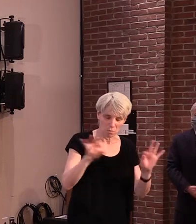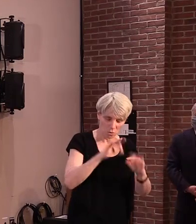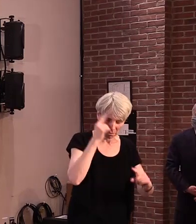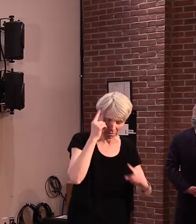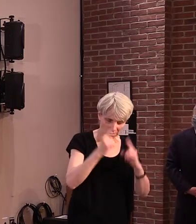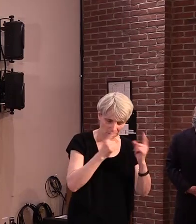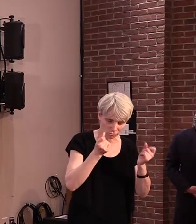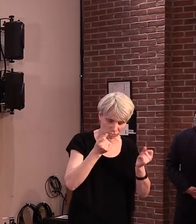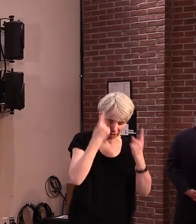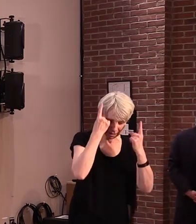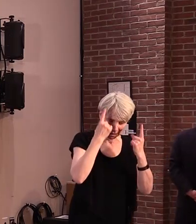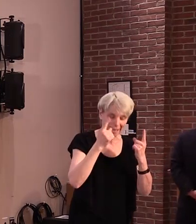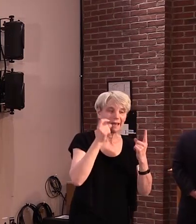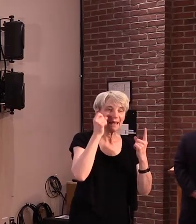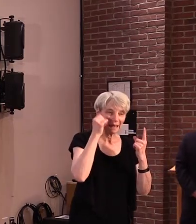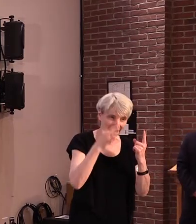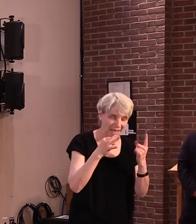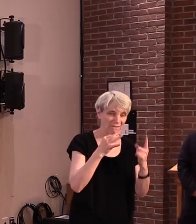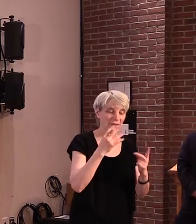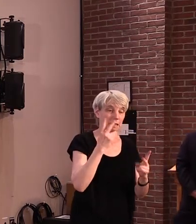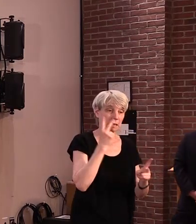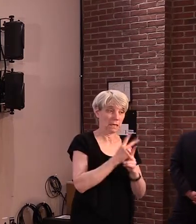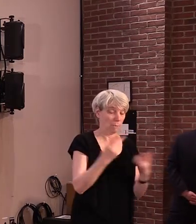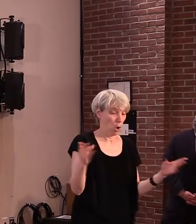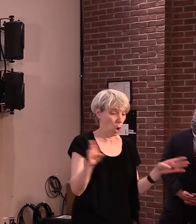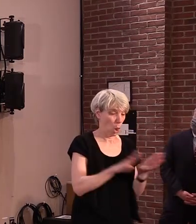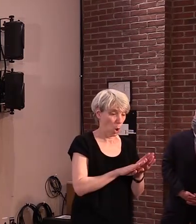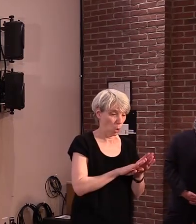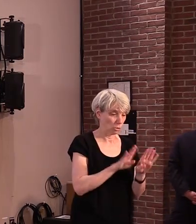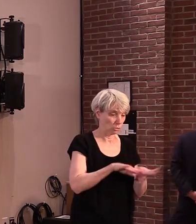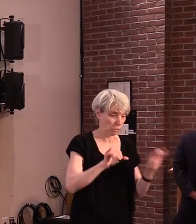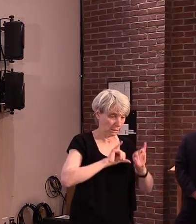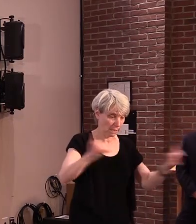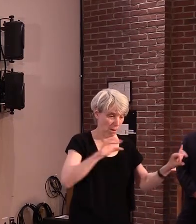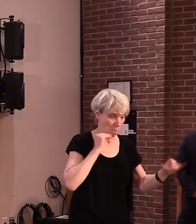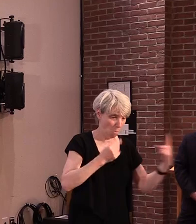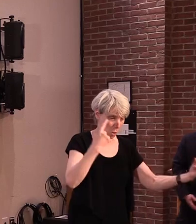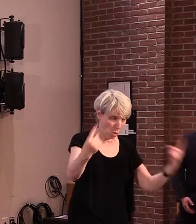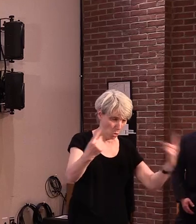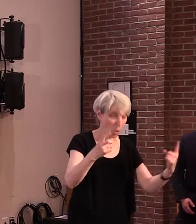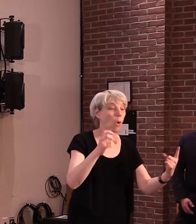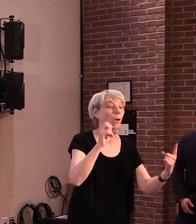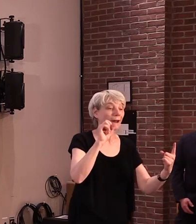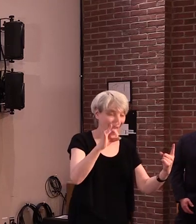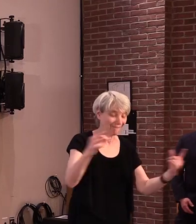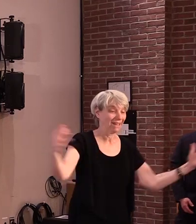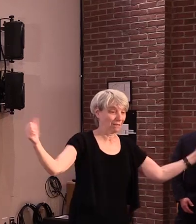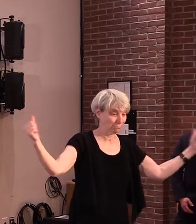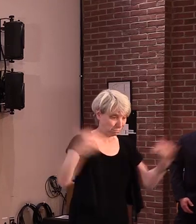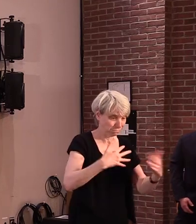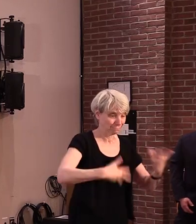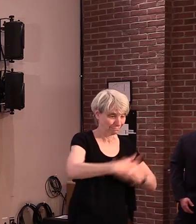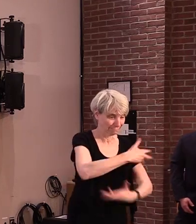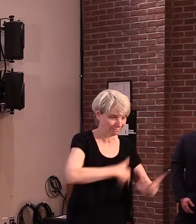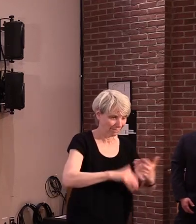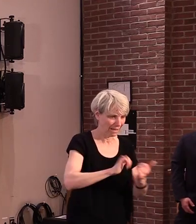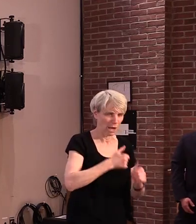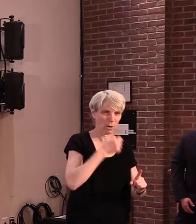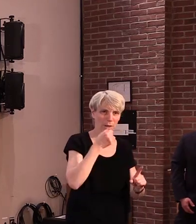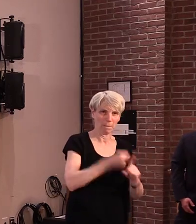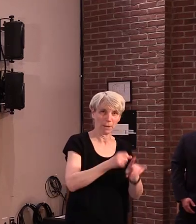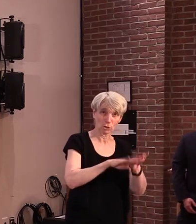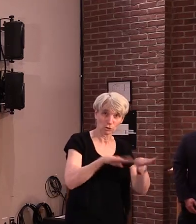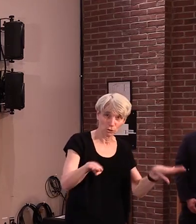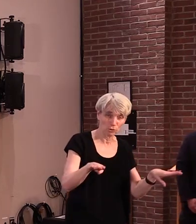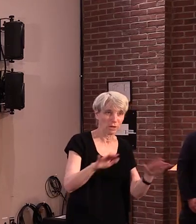understand better the impact of these on the school in large, on the students who are part of the school, and upon